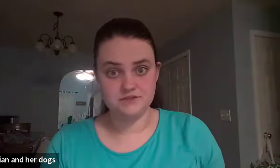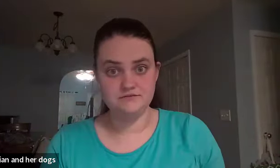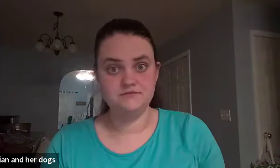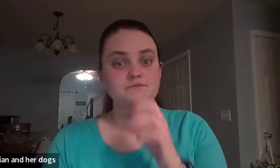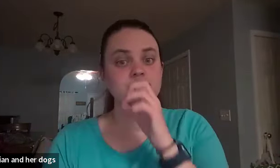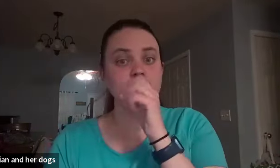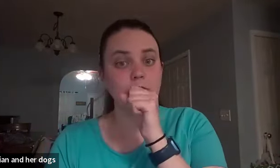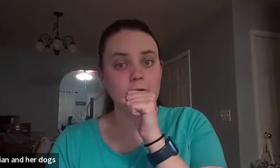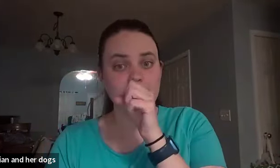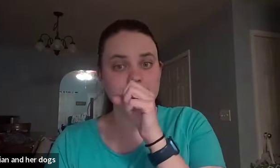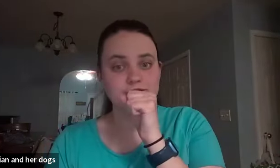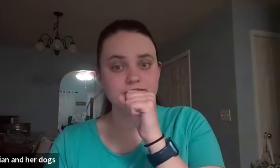Orange, orange.